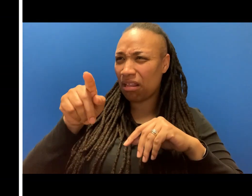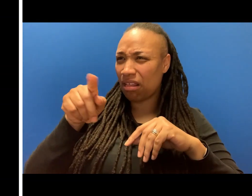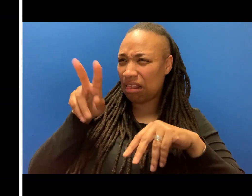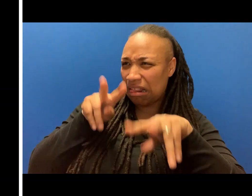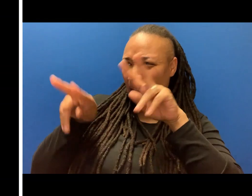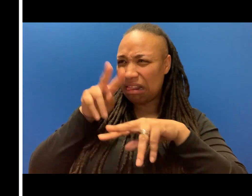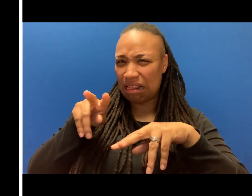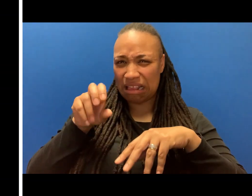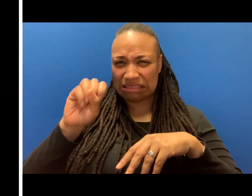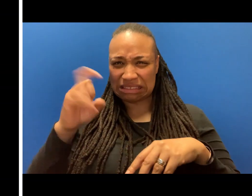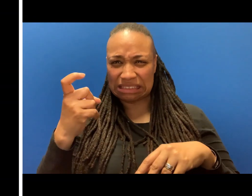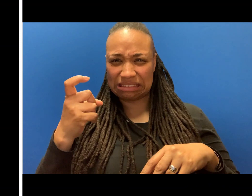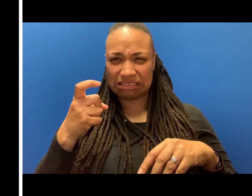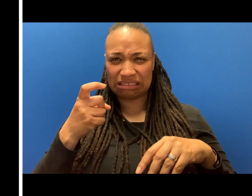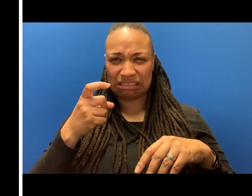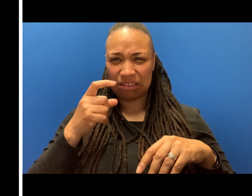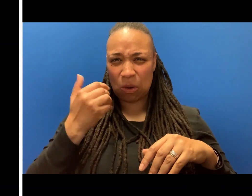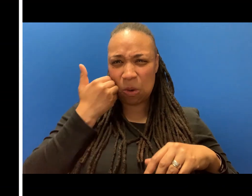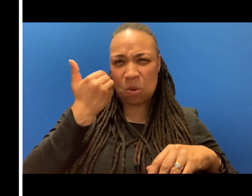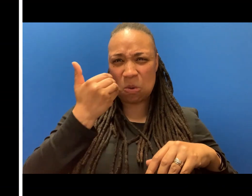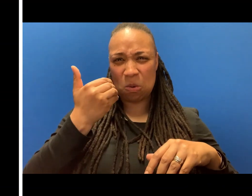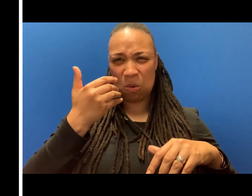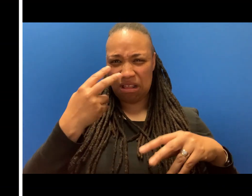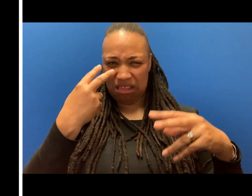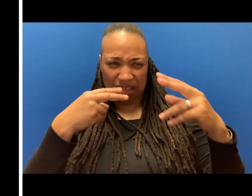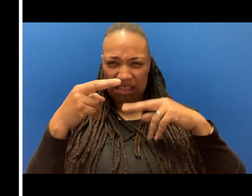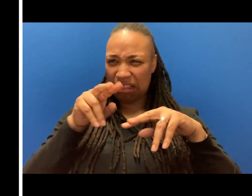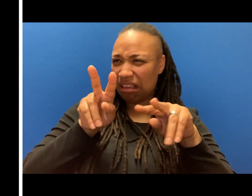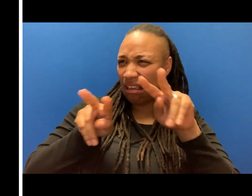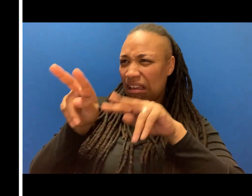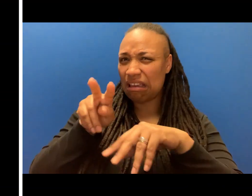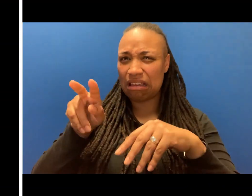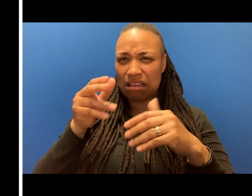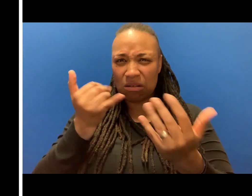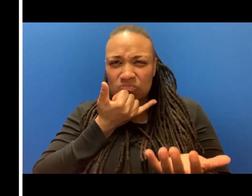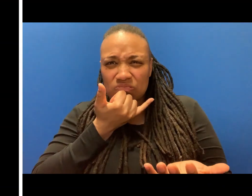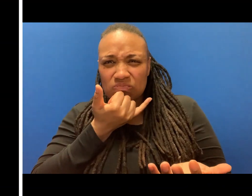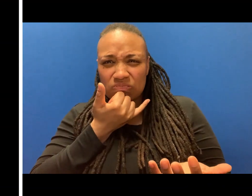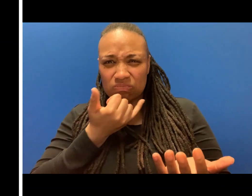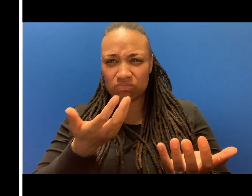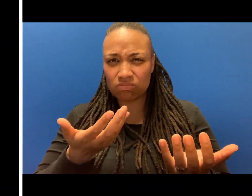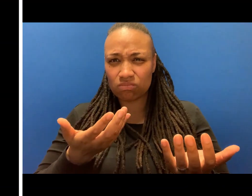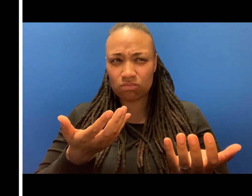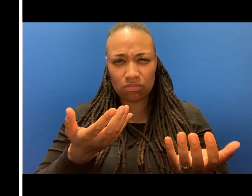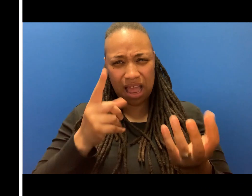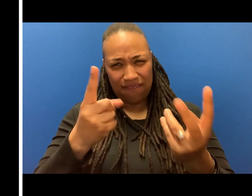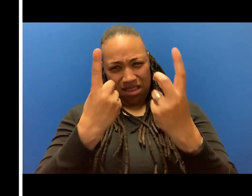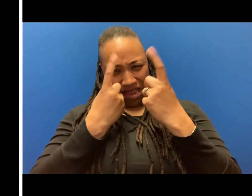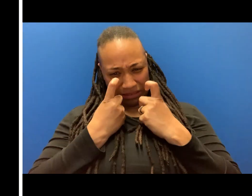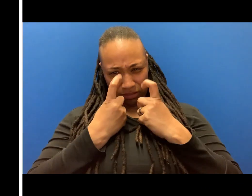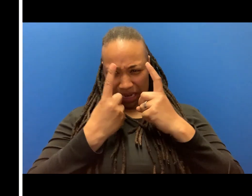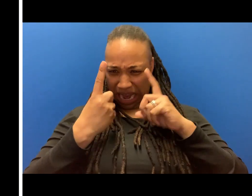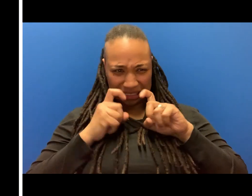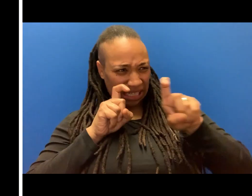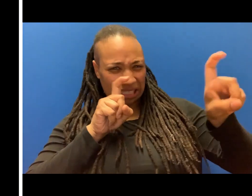as if they are some sort of object? What in us